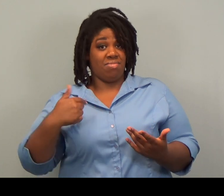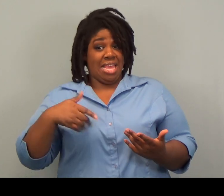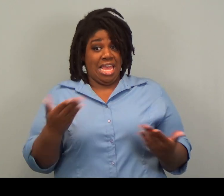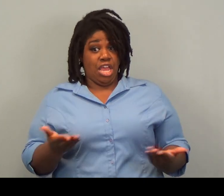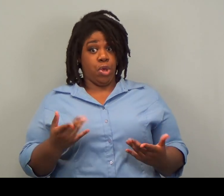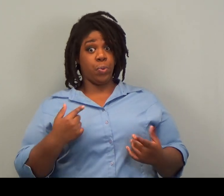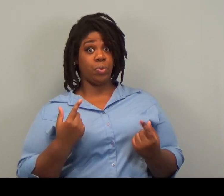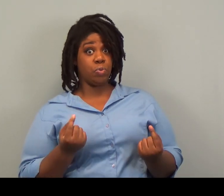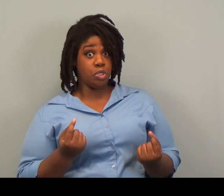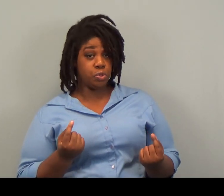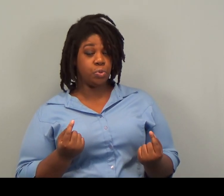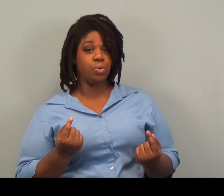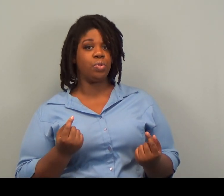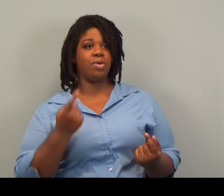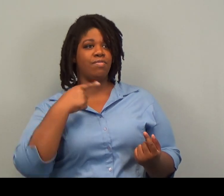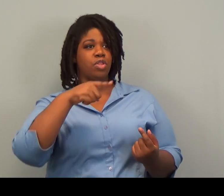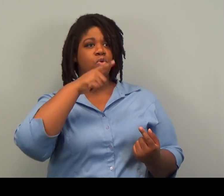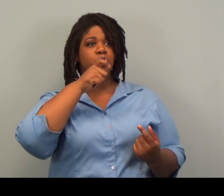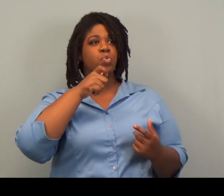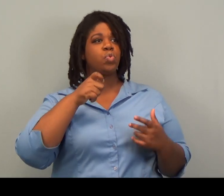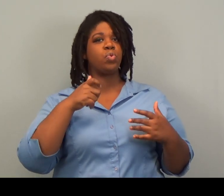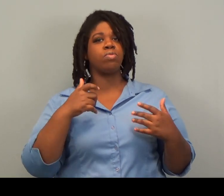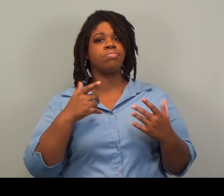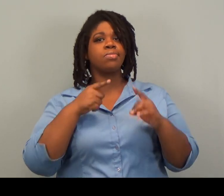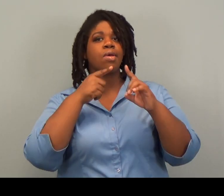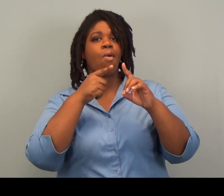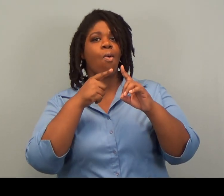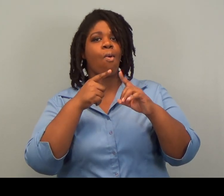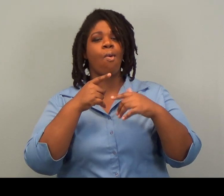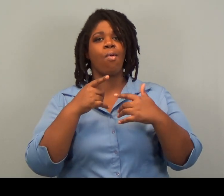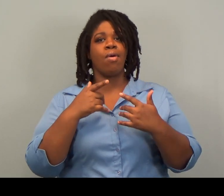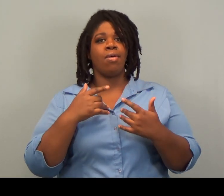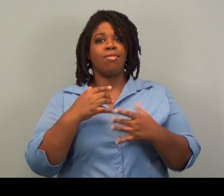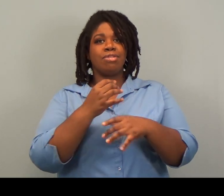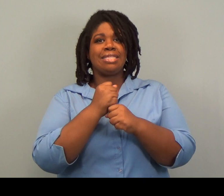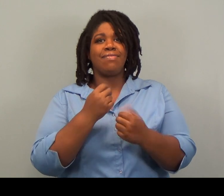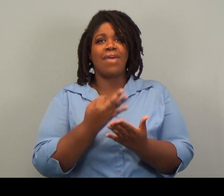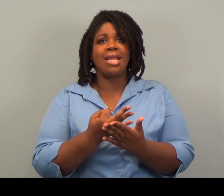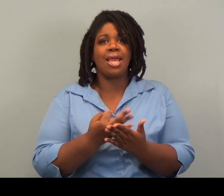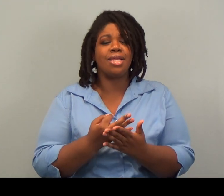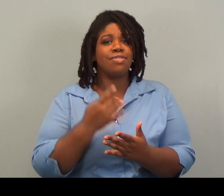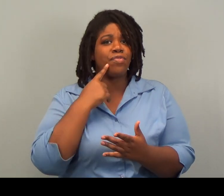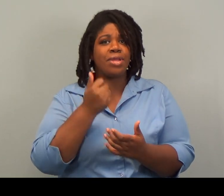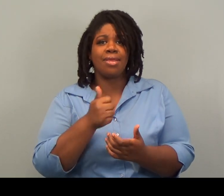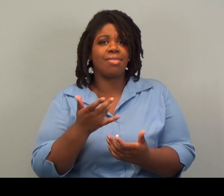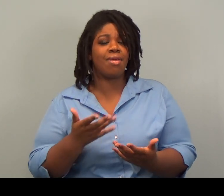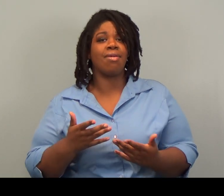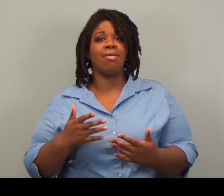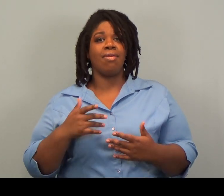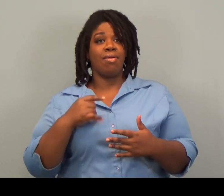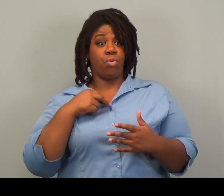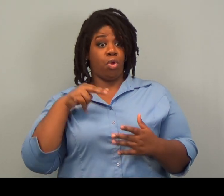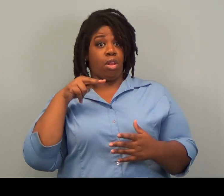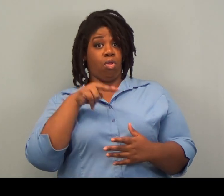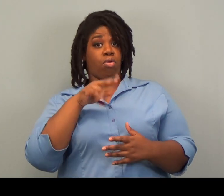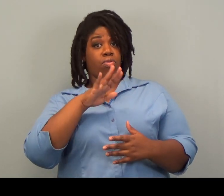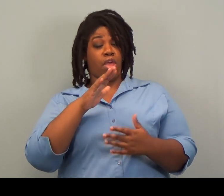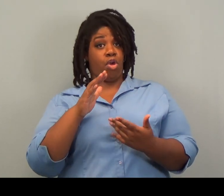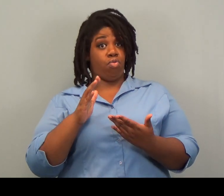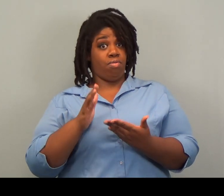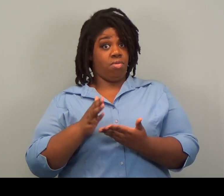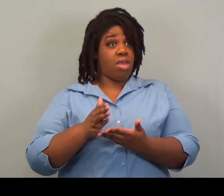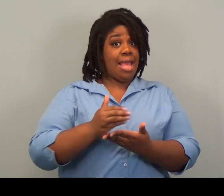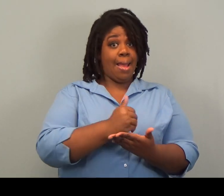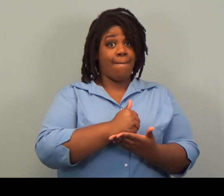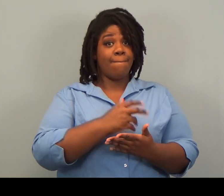is with folks looking to get financed, you know, we'll take a look at their credit report, we'll take a look at their income, because the point is we want to make sure